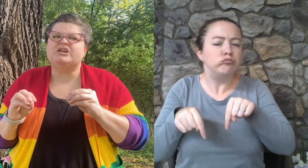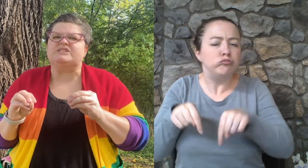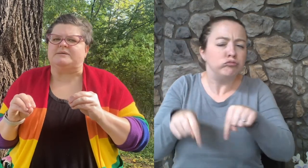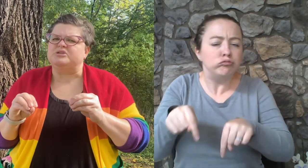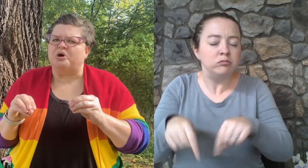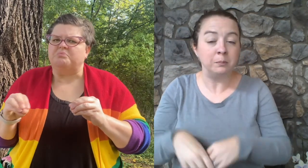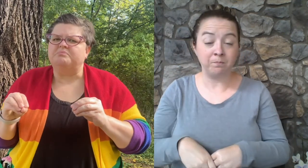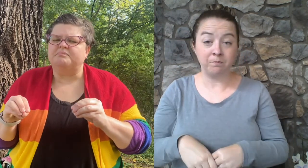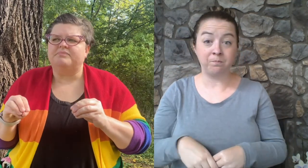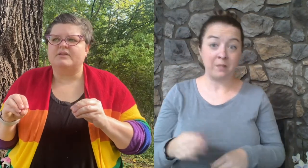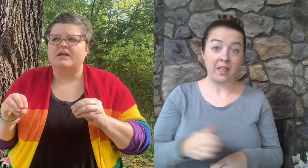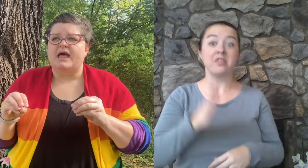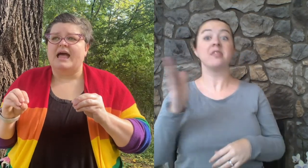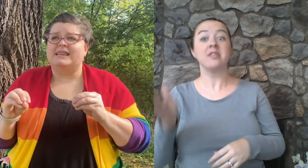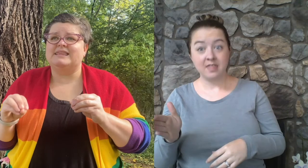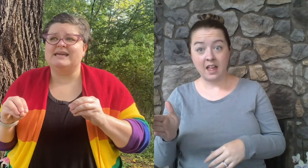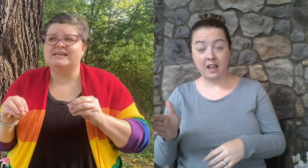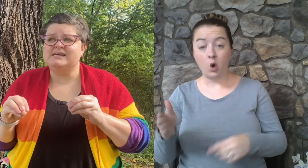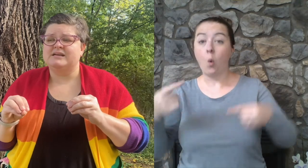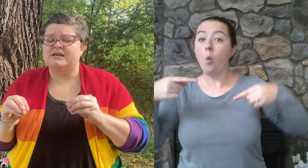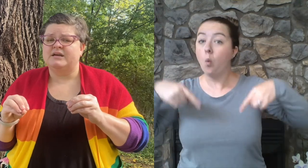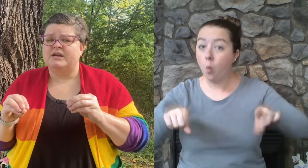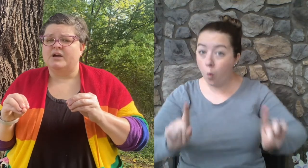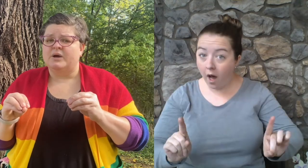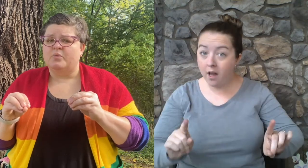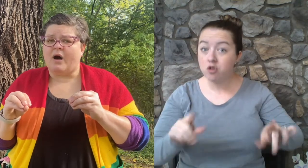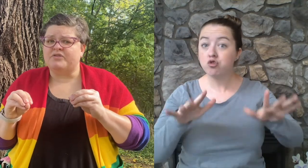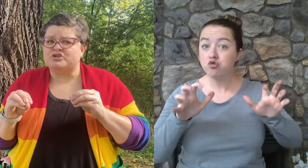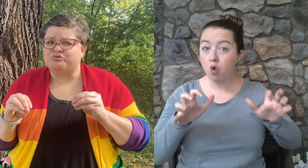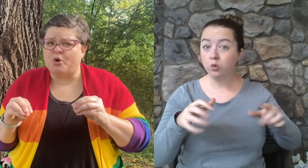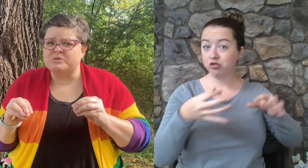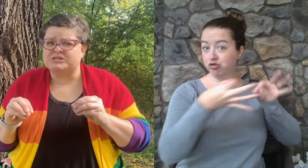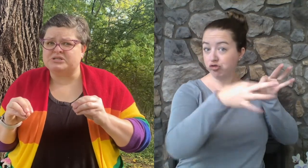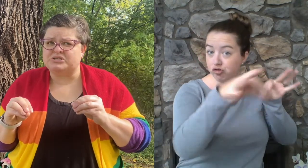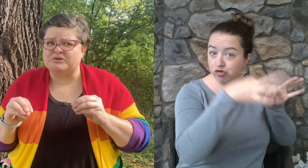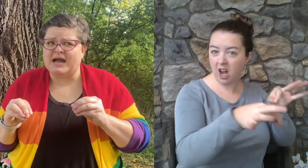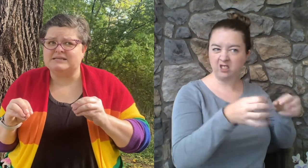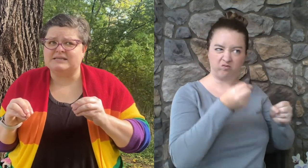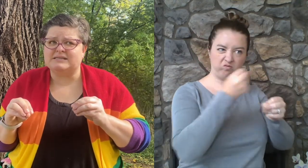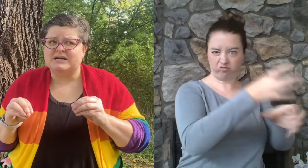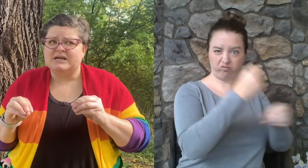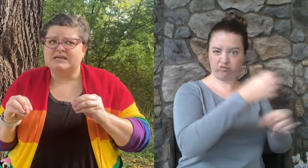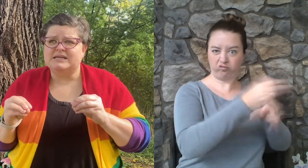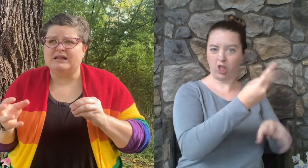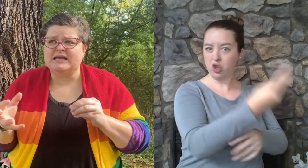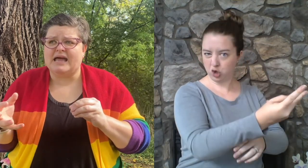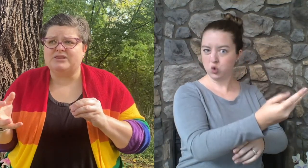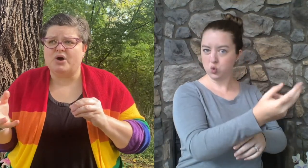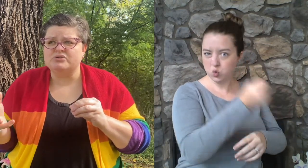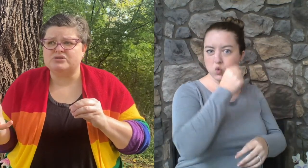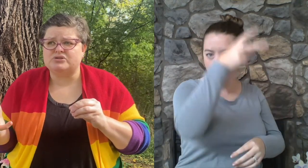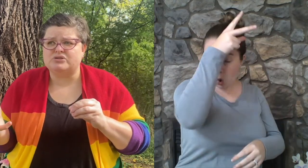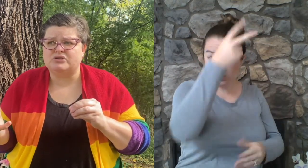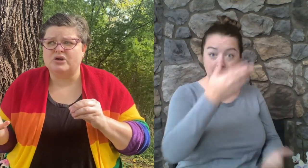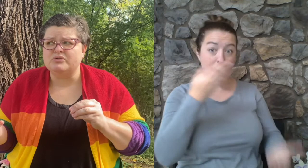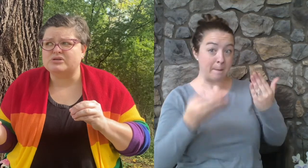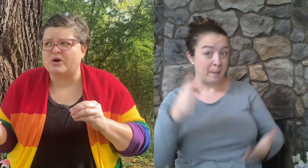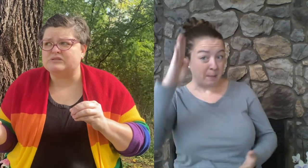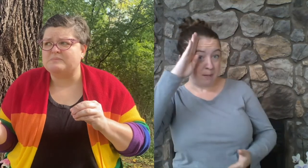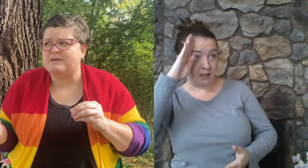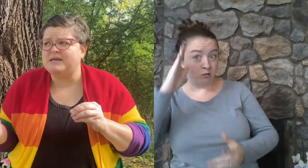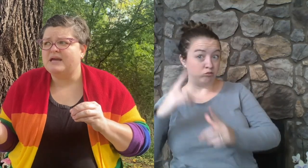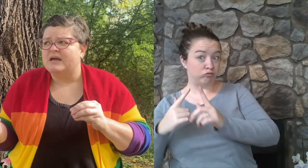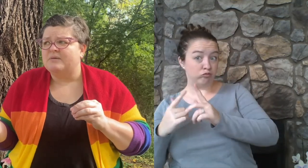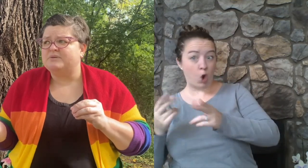Tilly could tiptoe. And then, while the troll was distracted, yelling at those